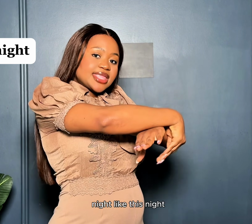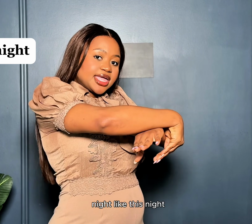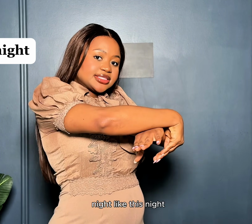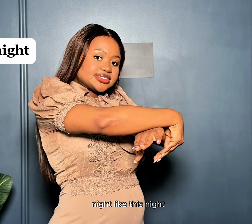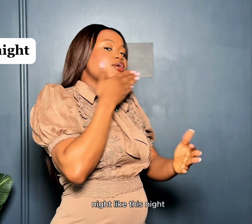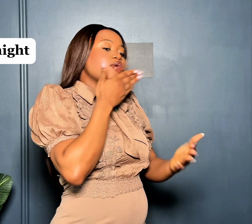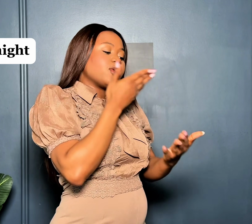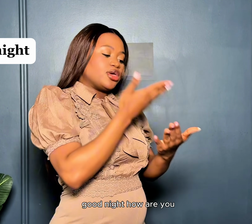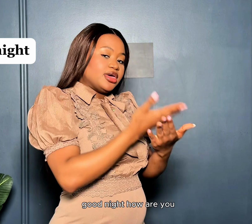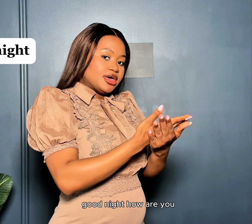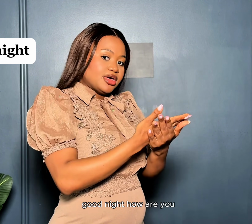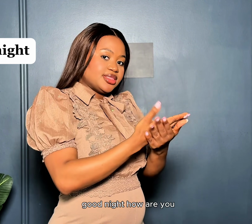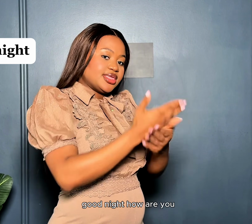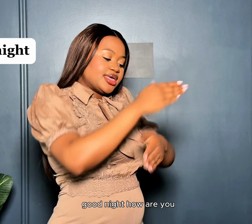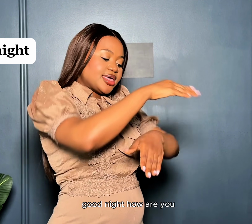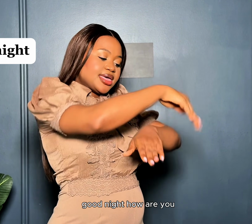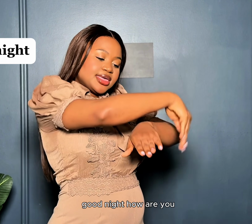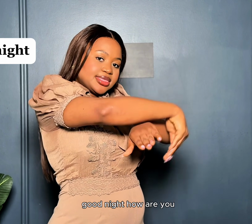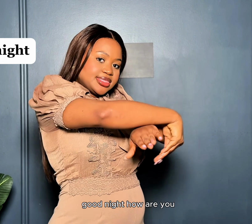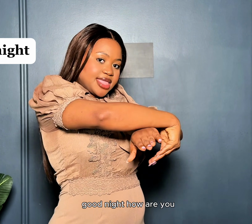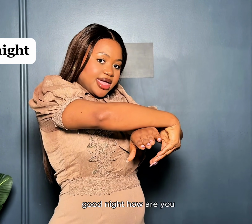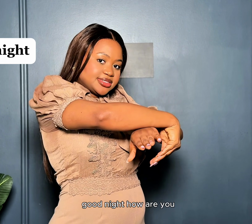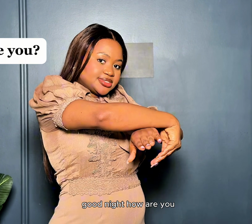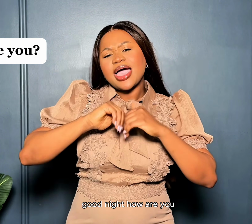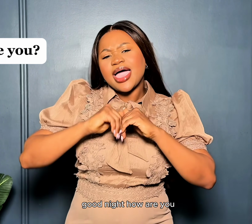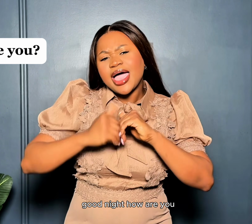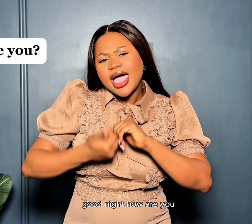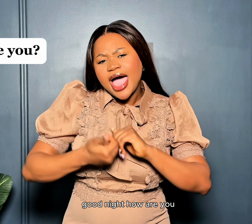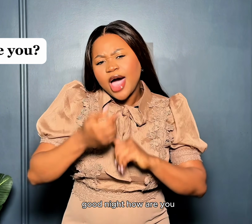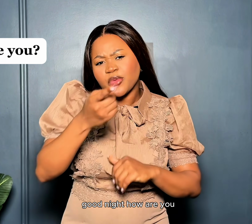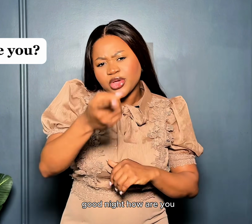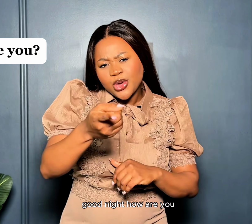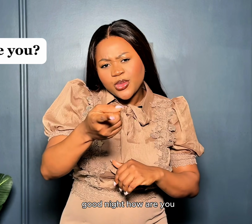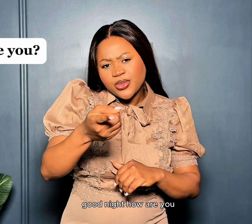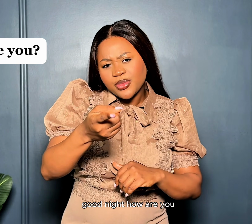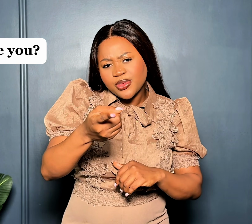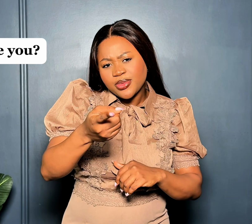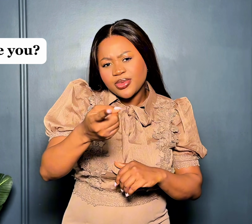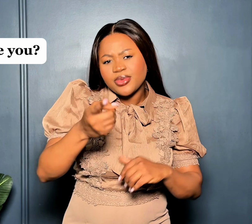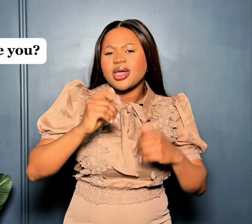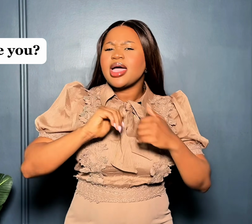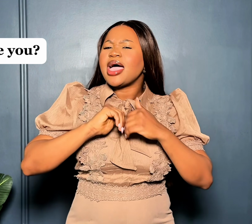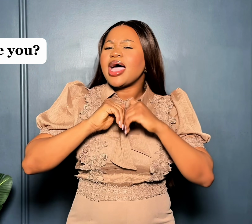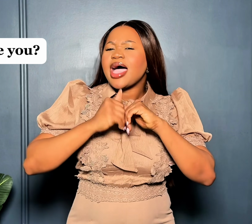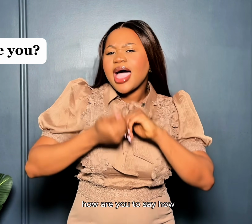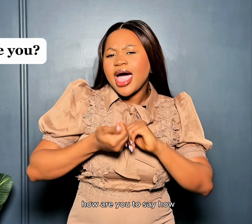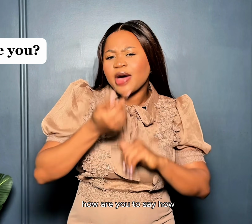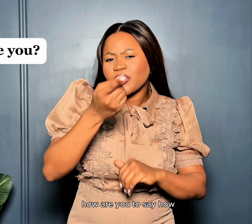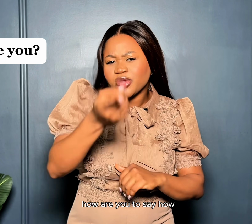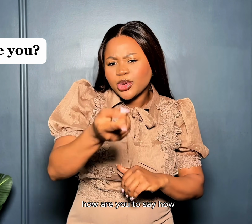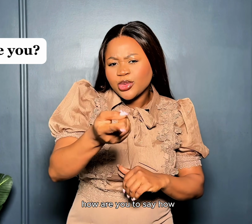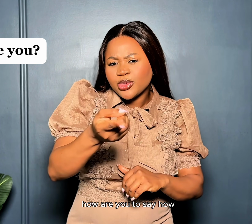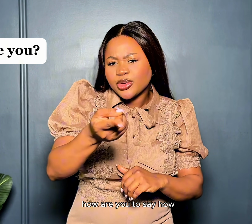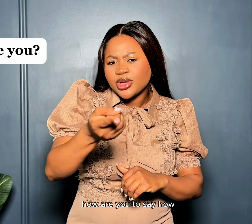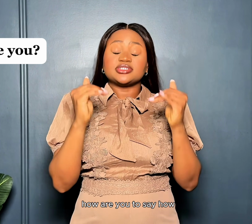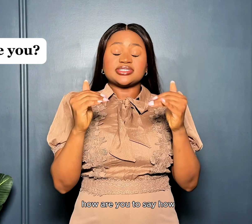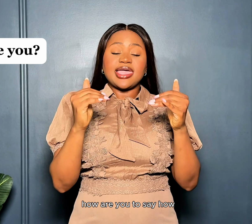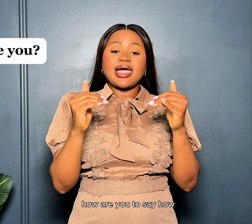Night. Good night. How are you? How are you? To sign